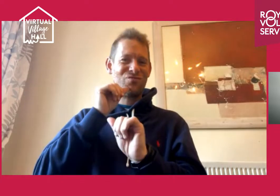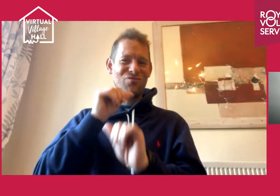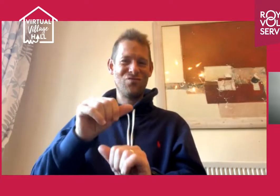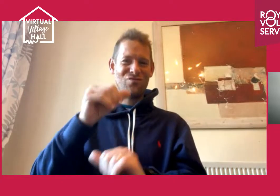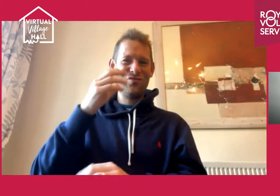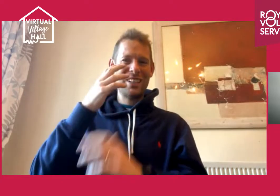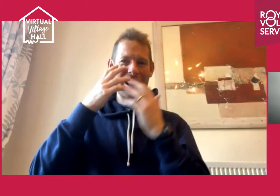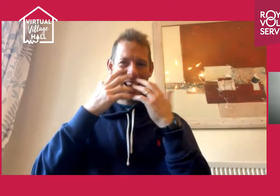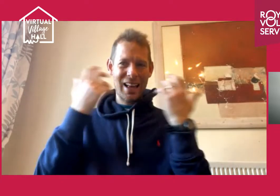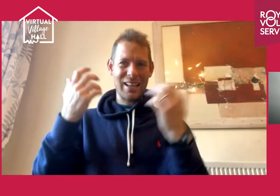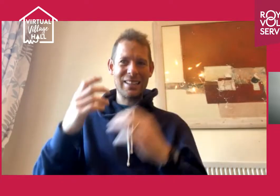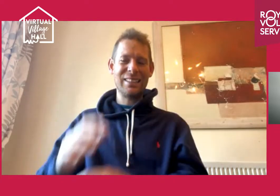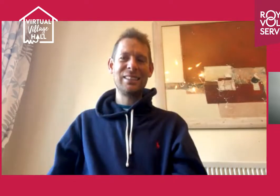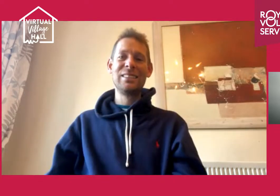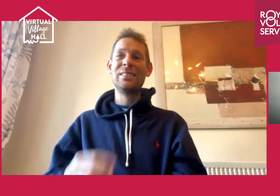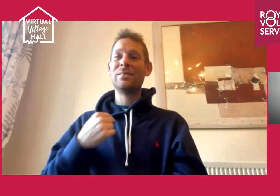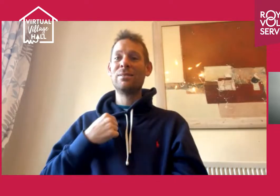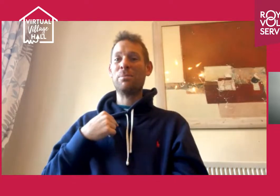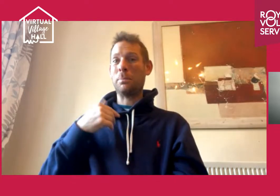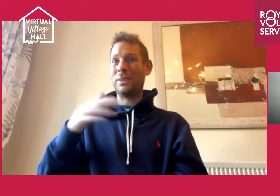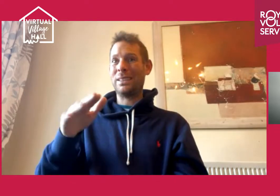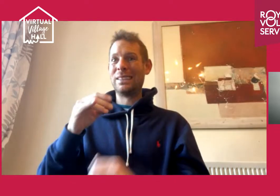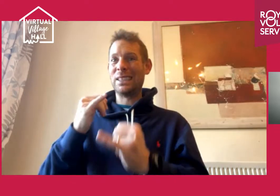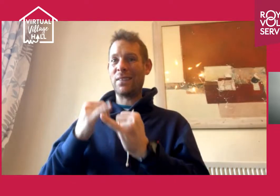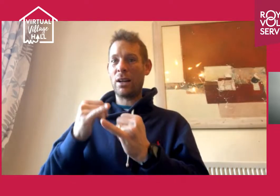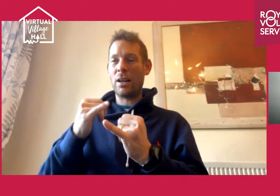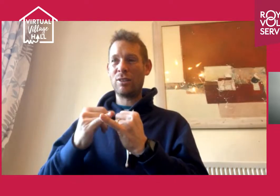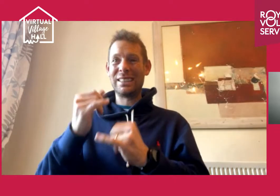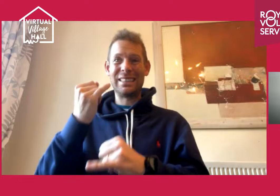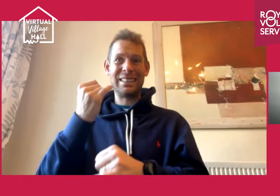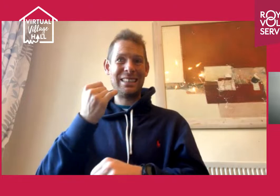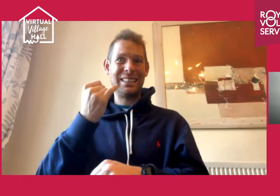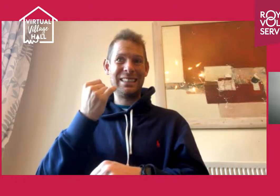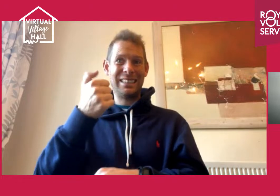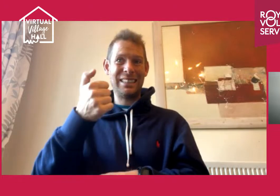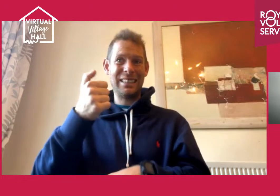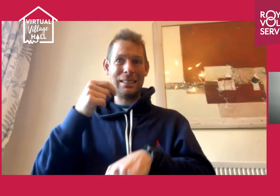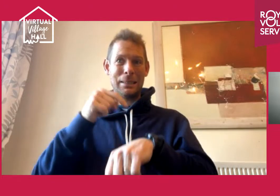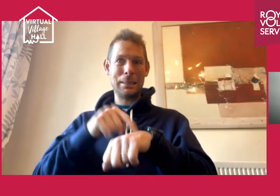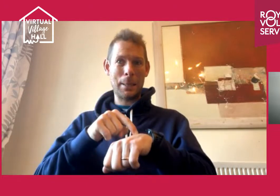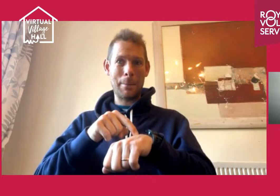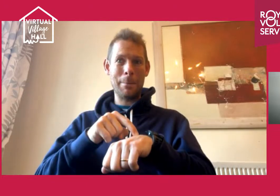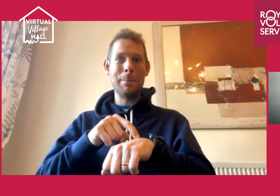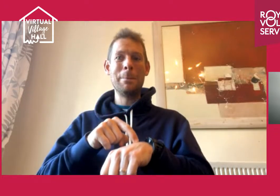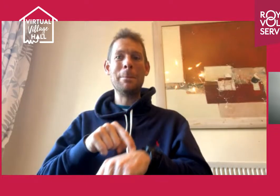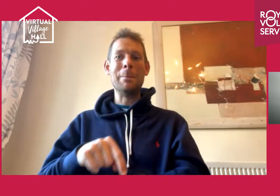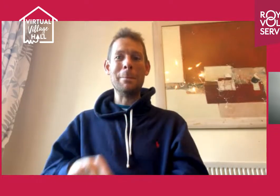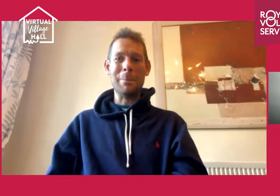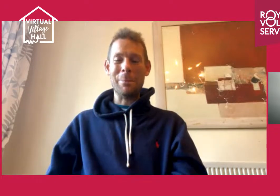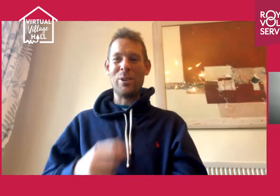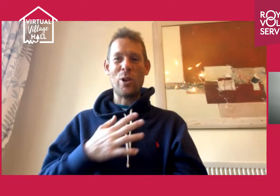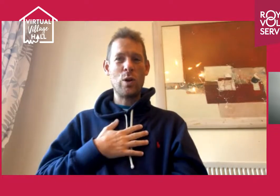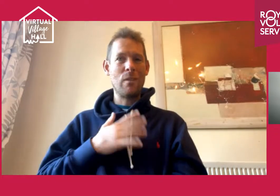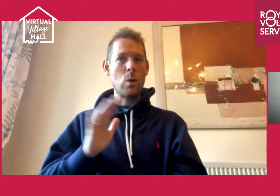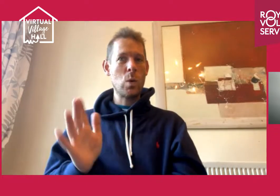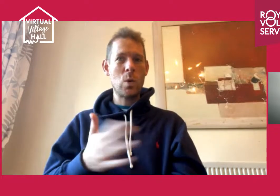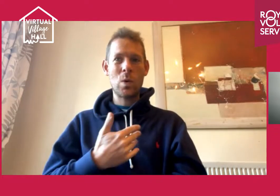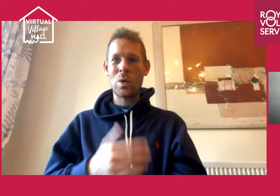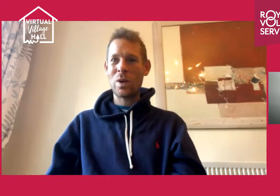the Lion King, and that was my favorite safari animal. And then I've been on safari about 6